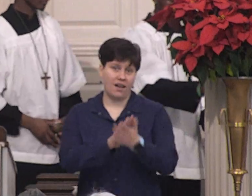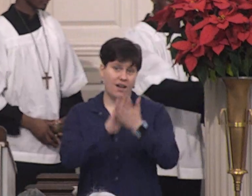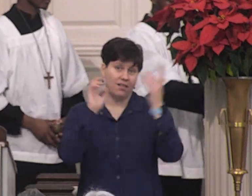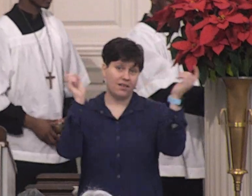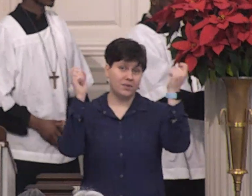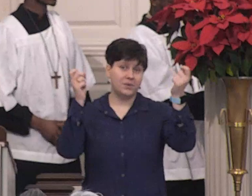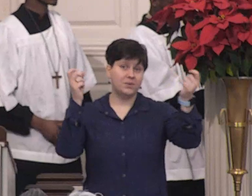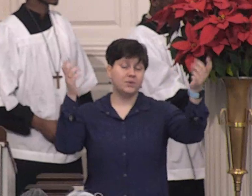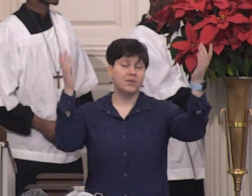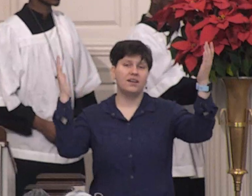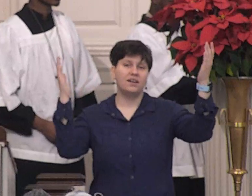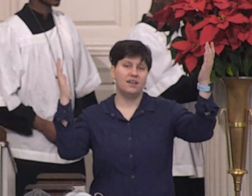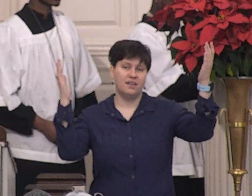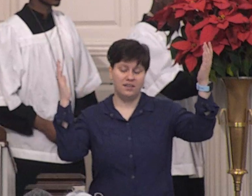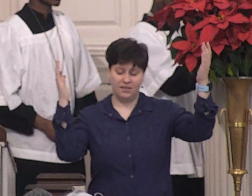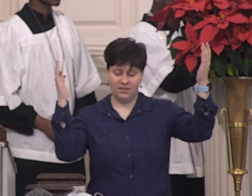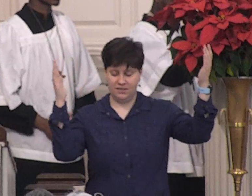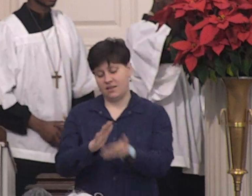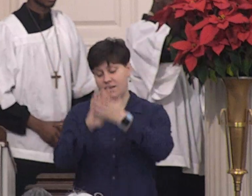Alleluia.